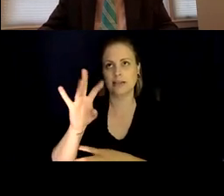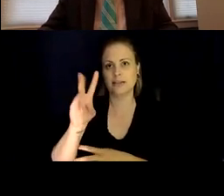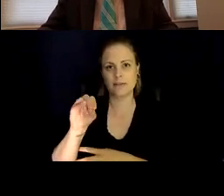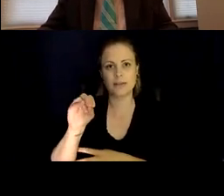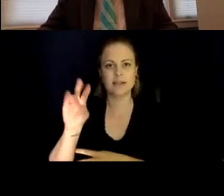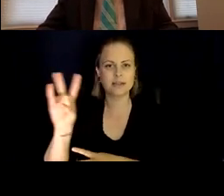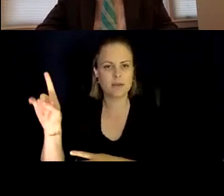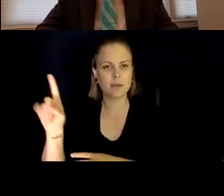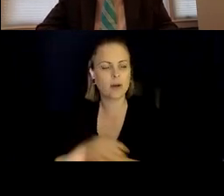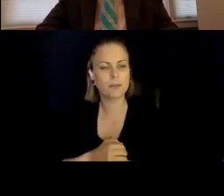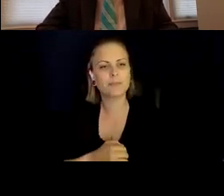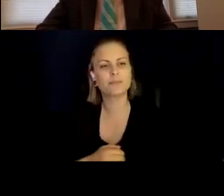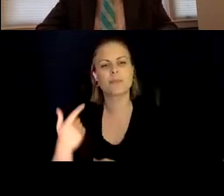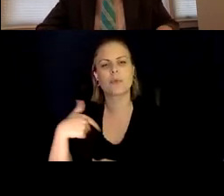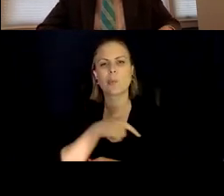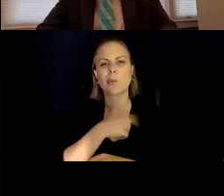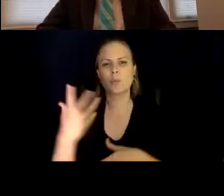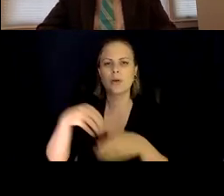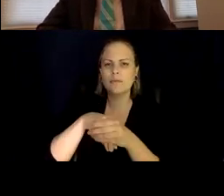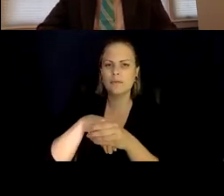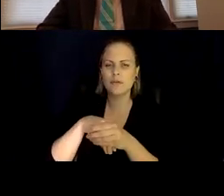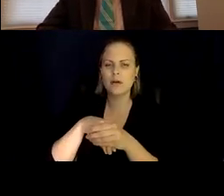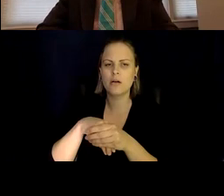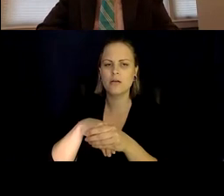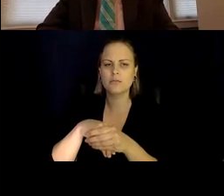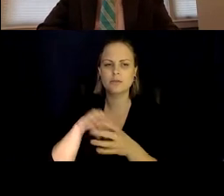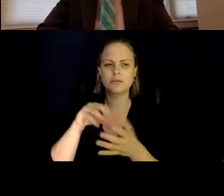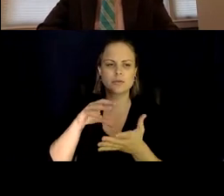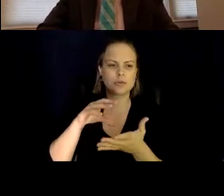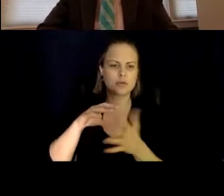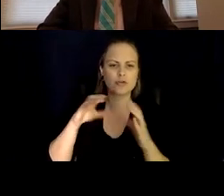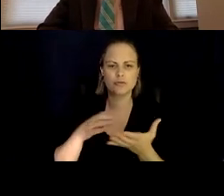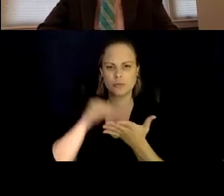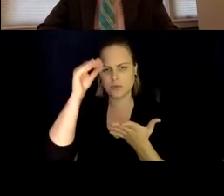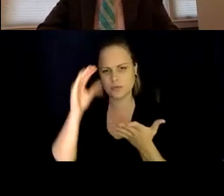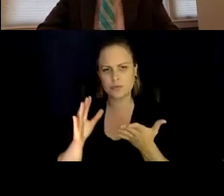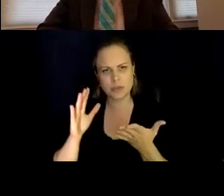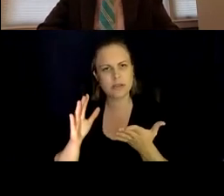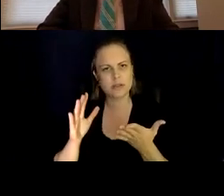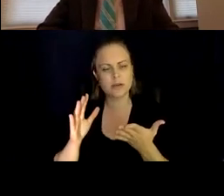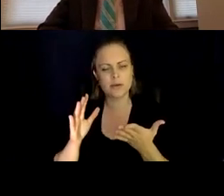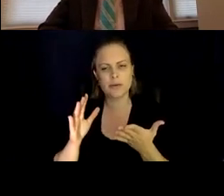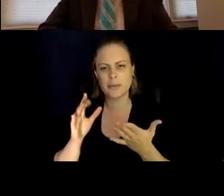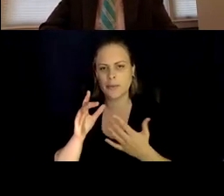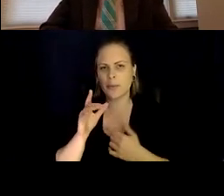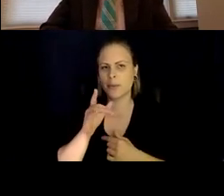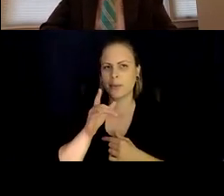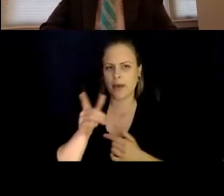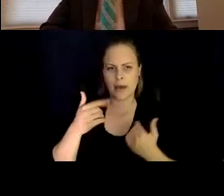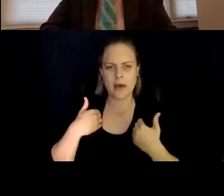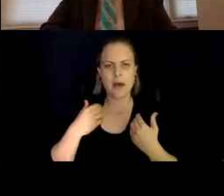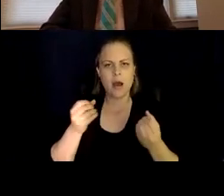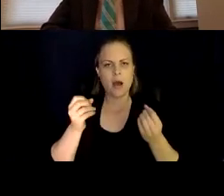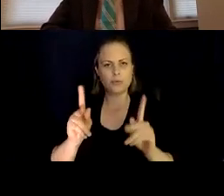71. We were part of a group of students, a small number of students, who had the opportunity to